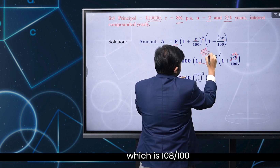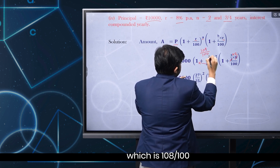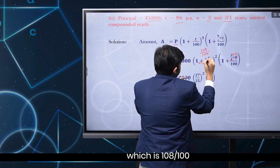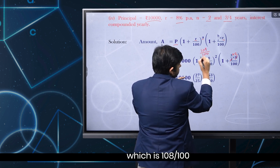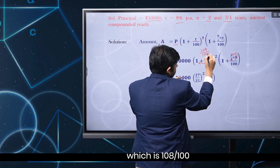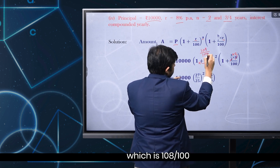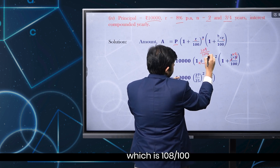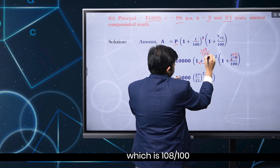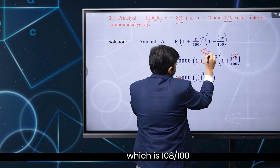100.